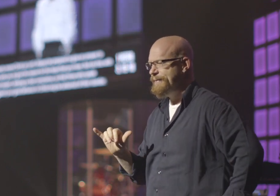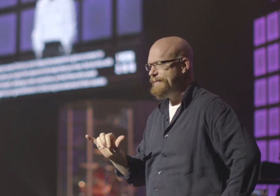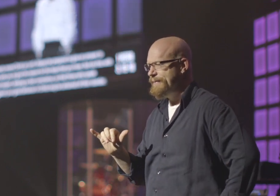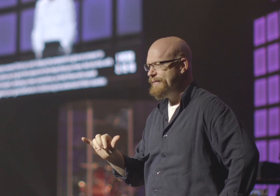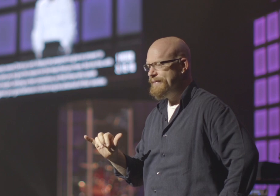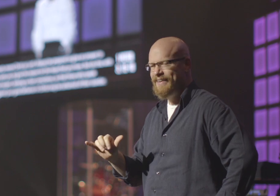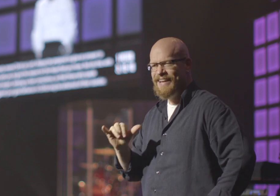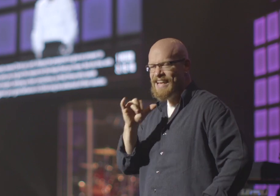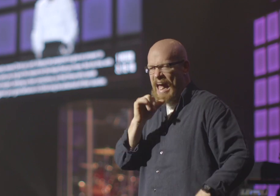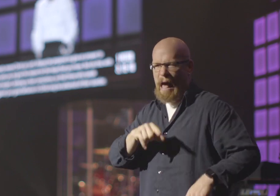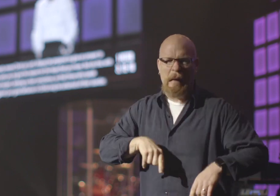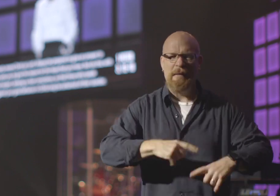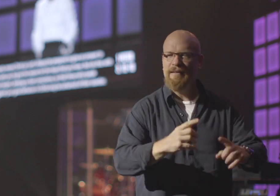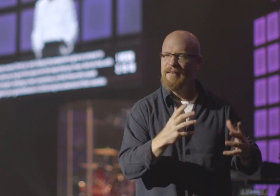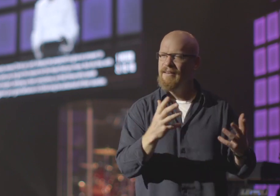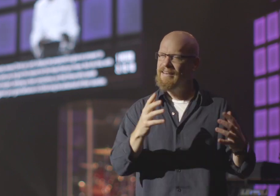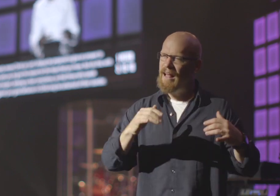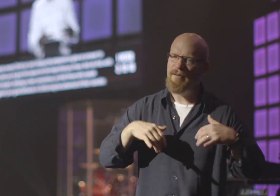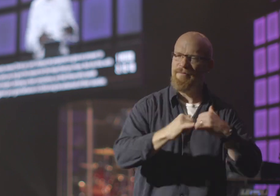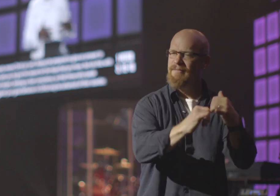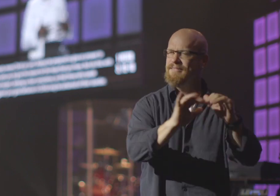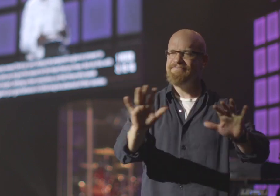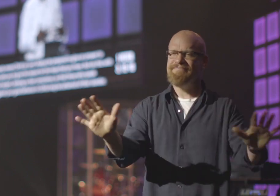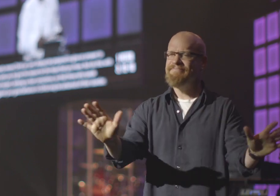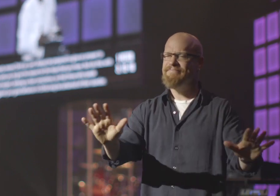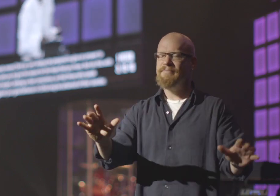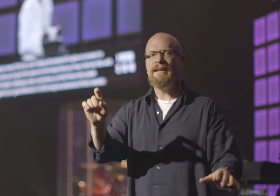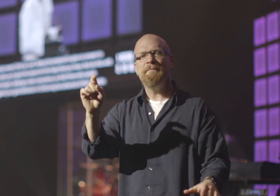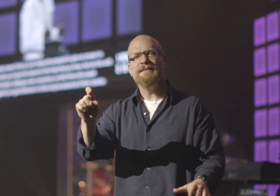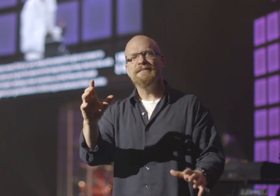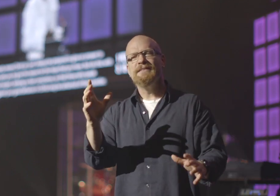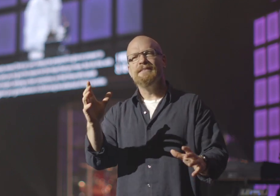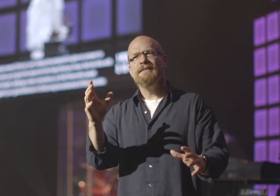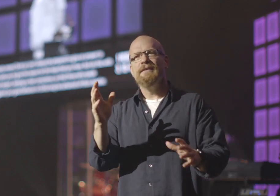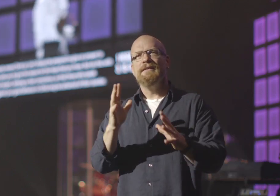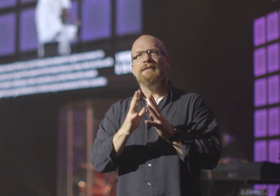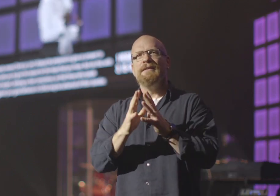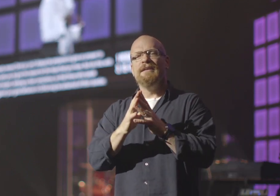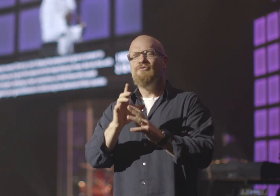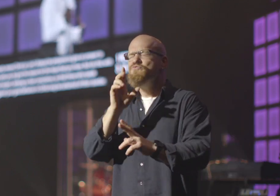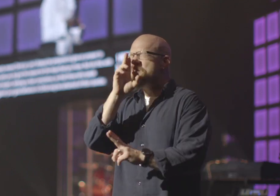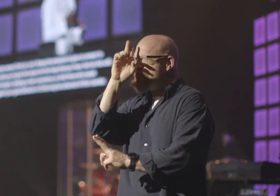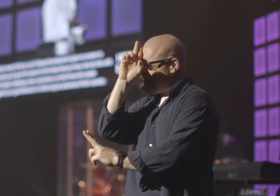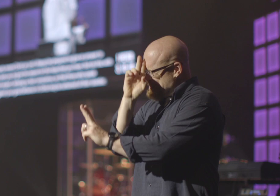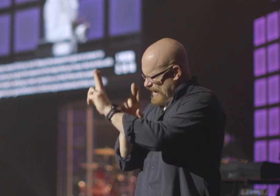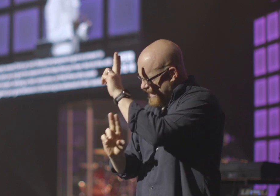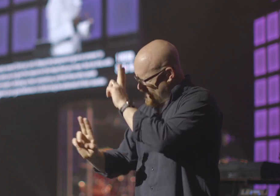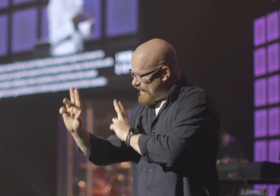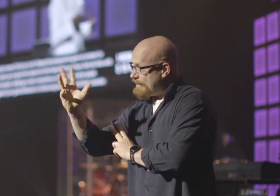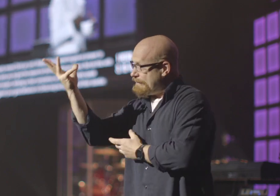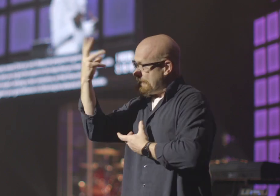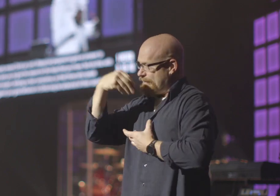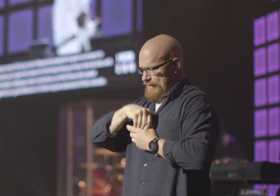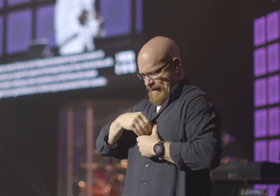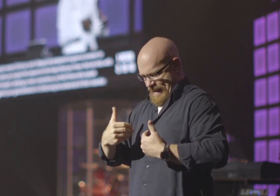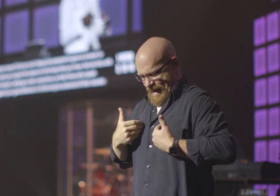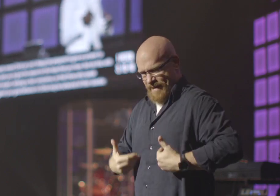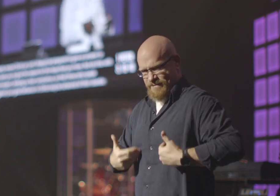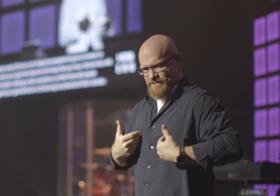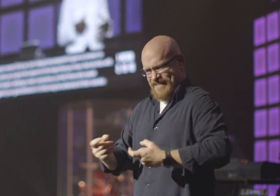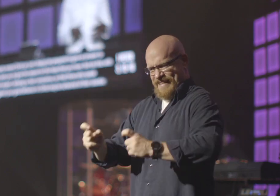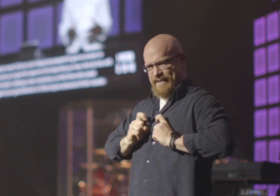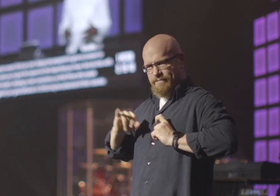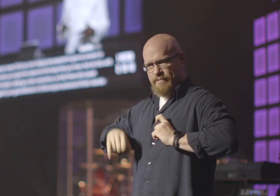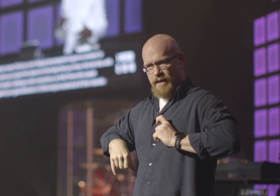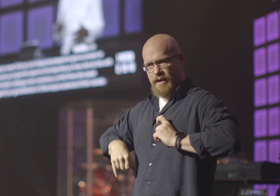basically say here is that, see, you have to revere what's on the inside of you. And if you are here today and you have already